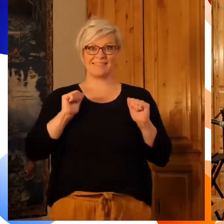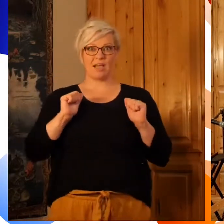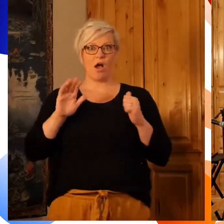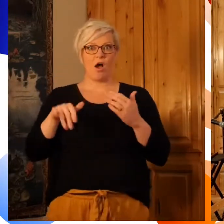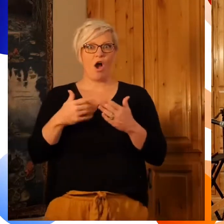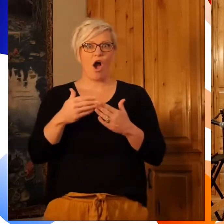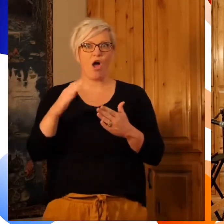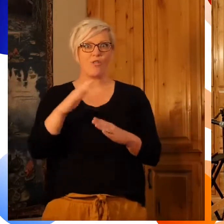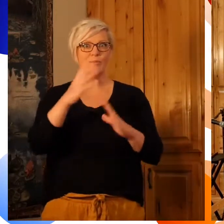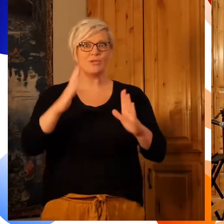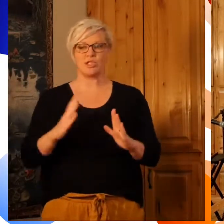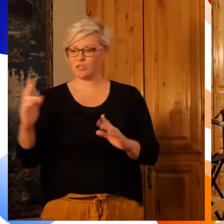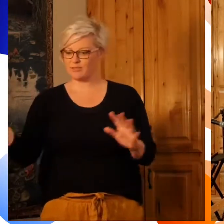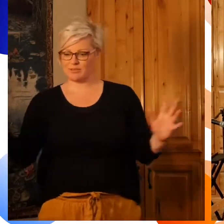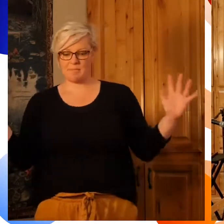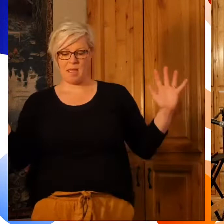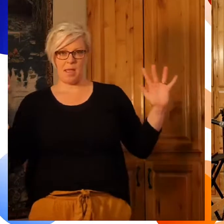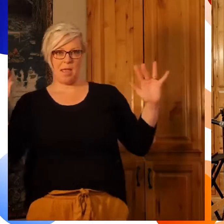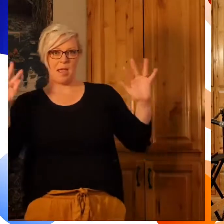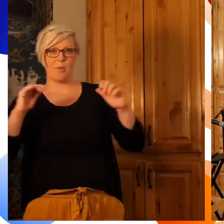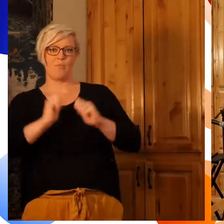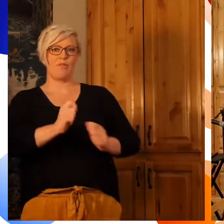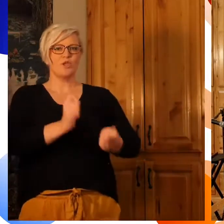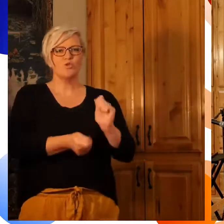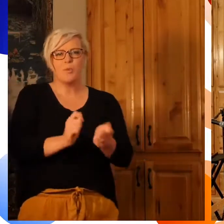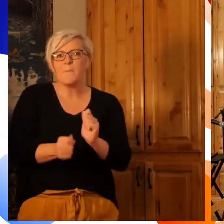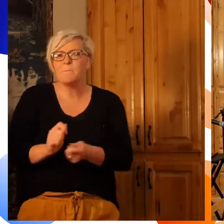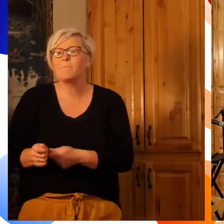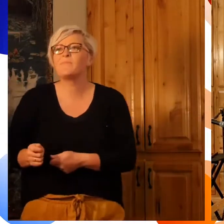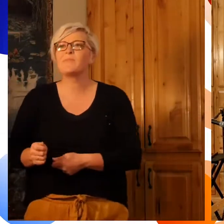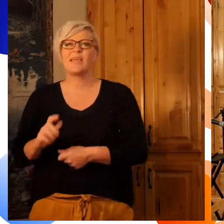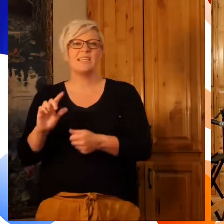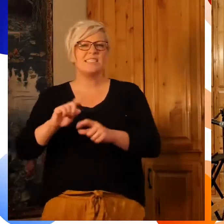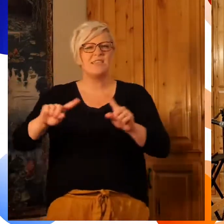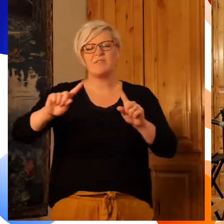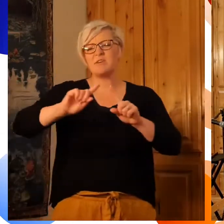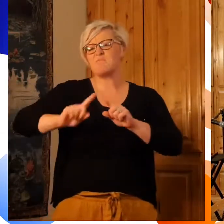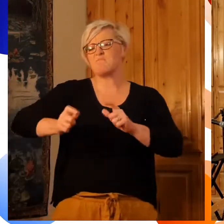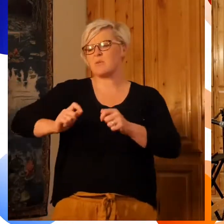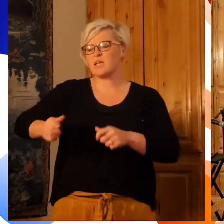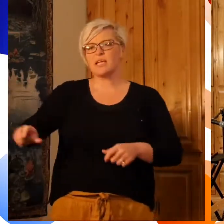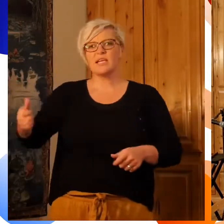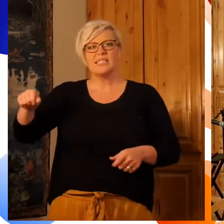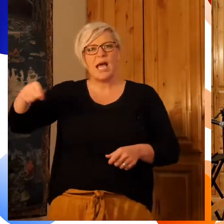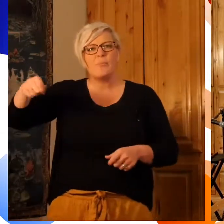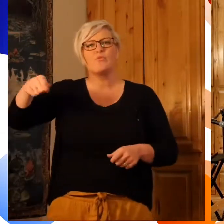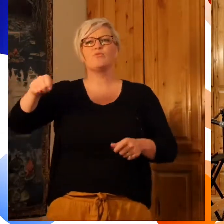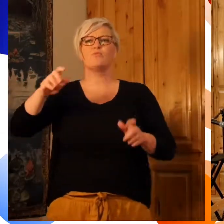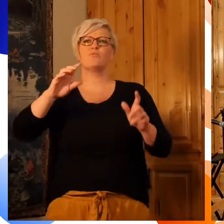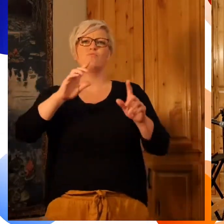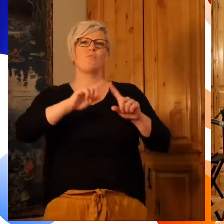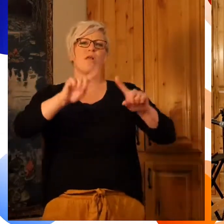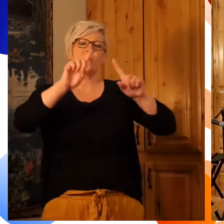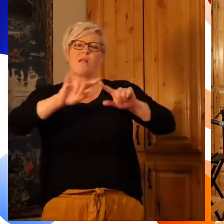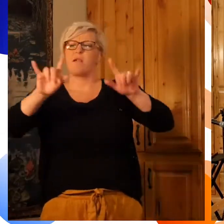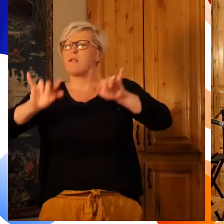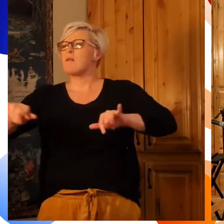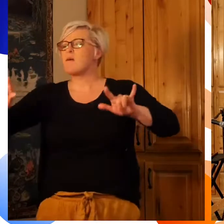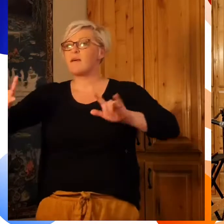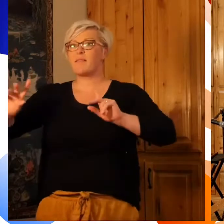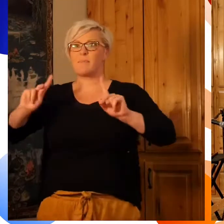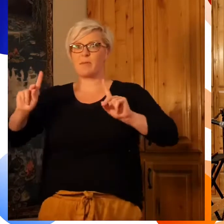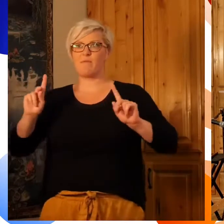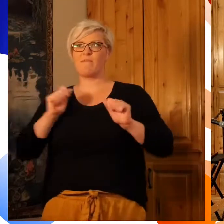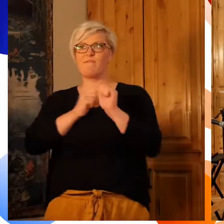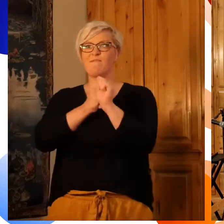out onto the meadow with their drums and their instruments and their tambourines and other things. And all the little people followed out there and lined up for a great